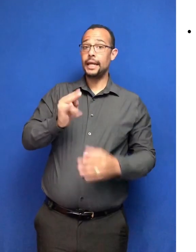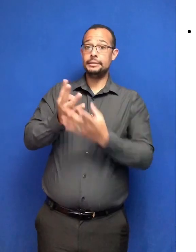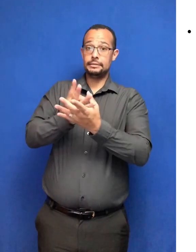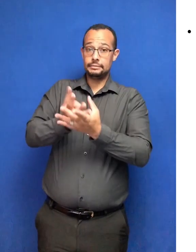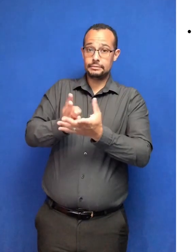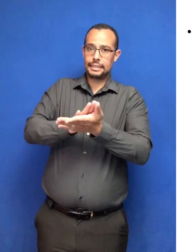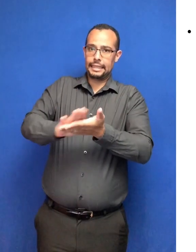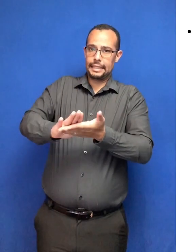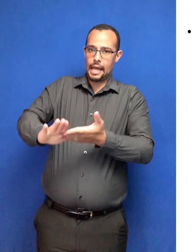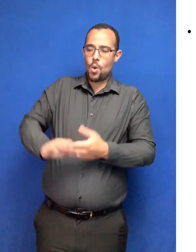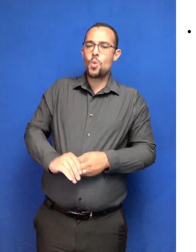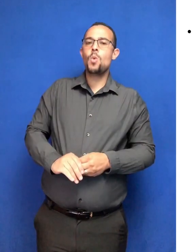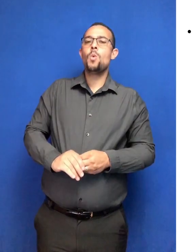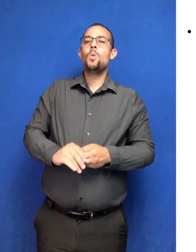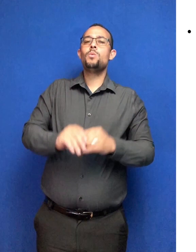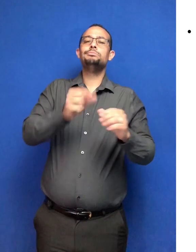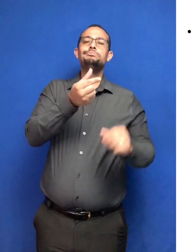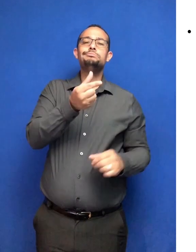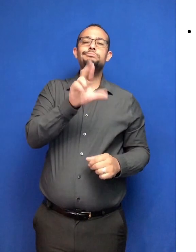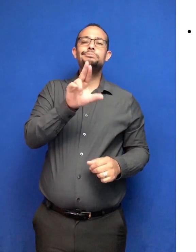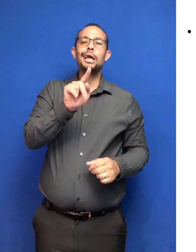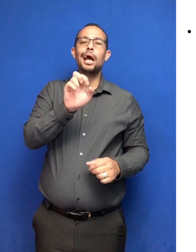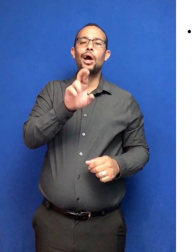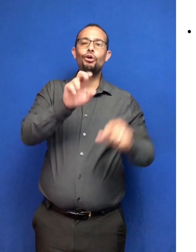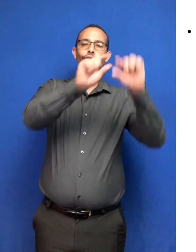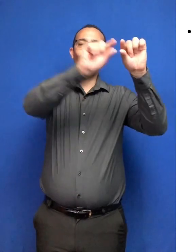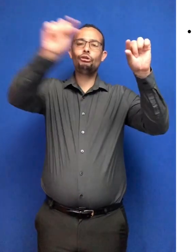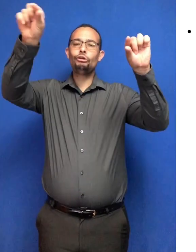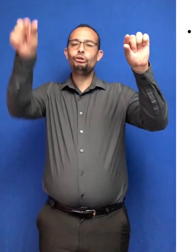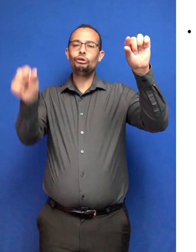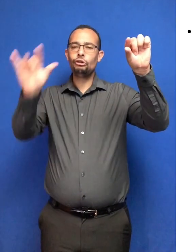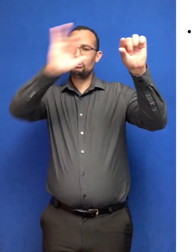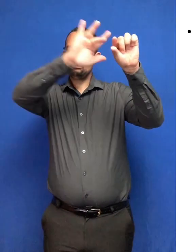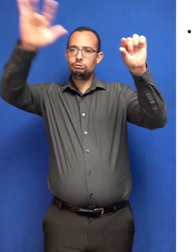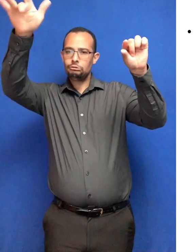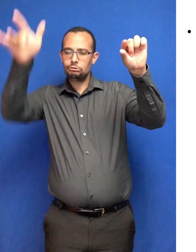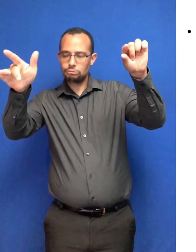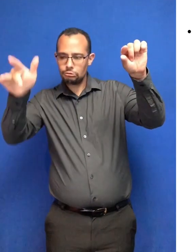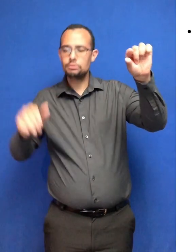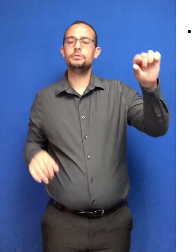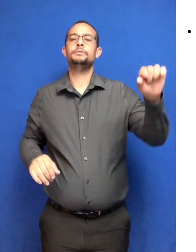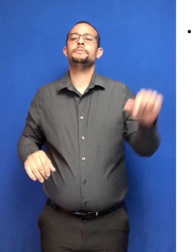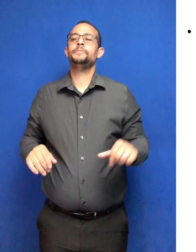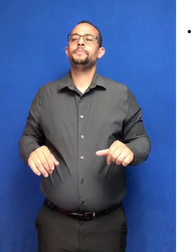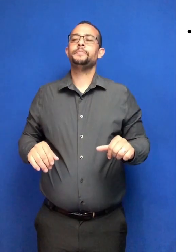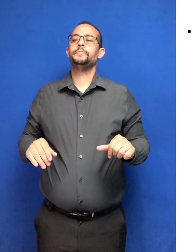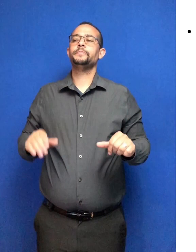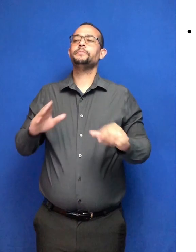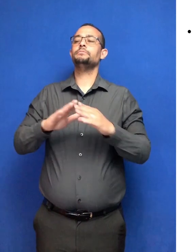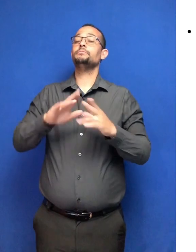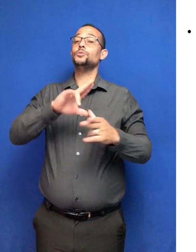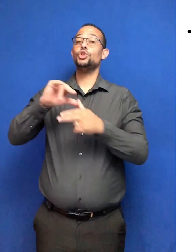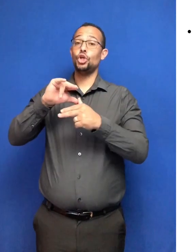Consider hurricane shutters. If shutters are not an option for you, then there are alternative options